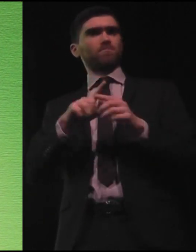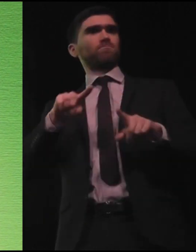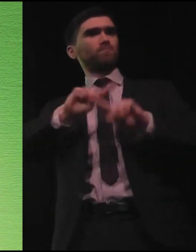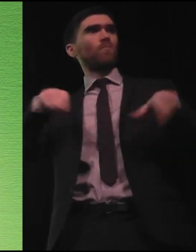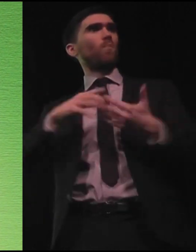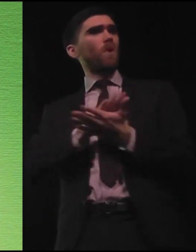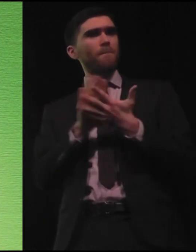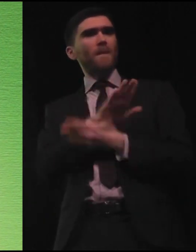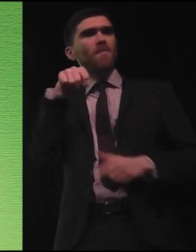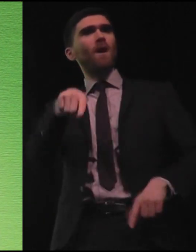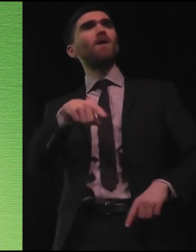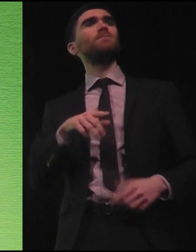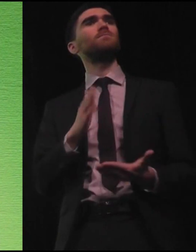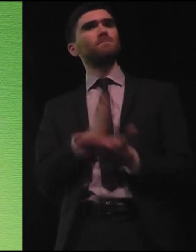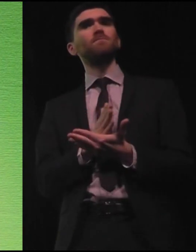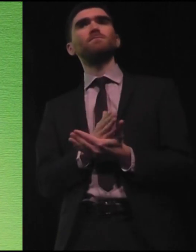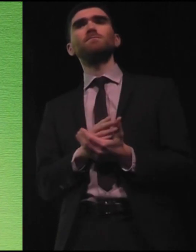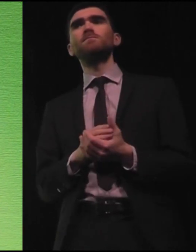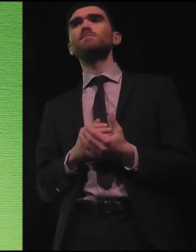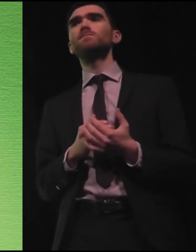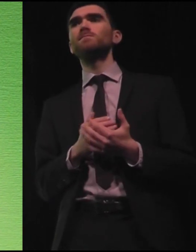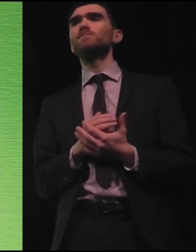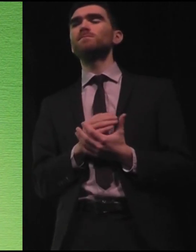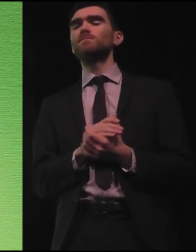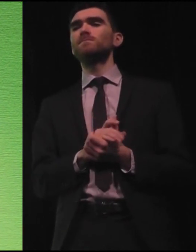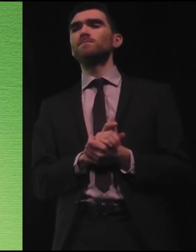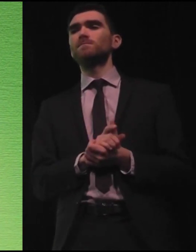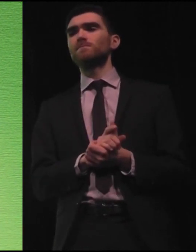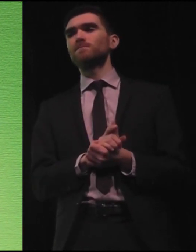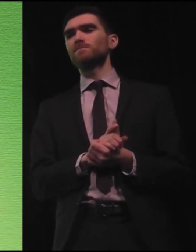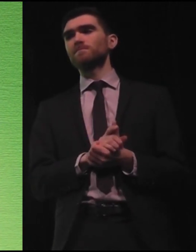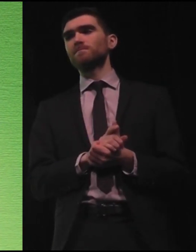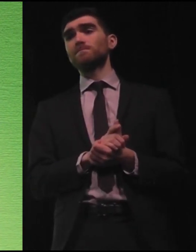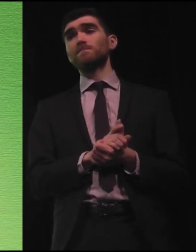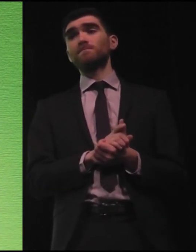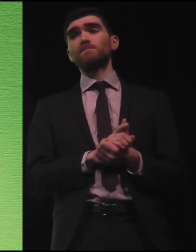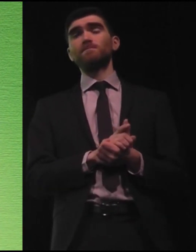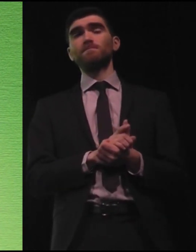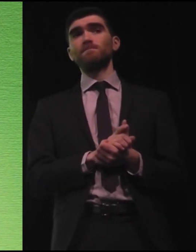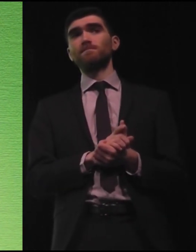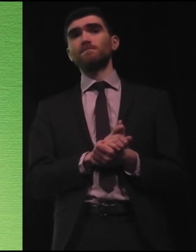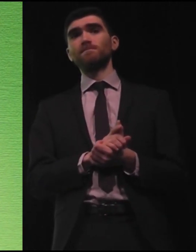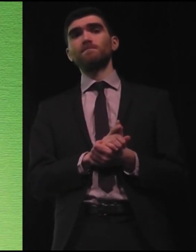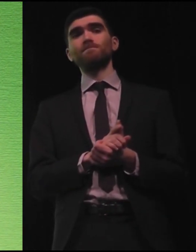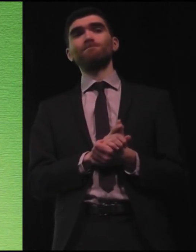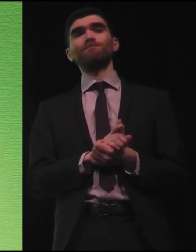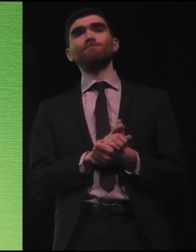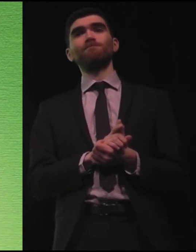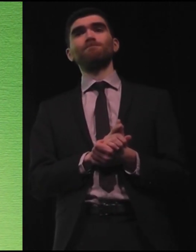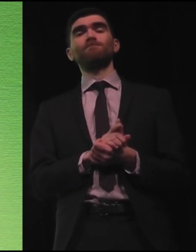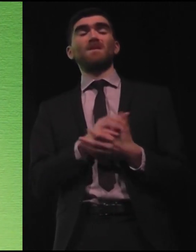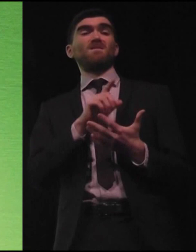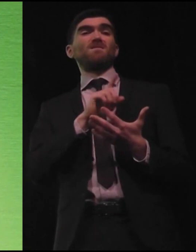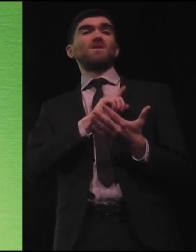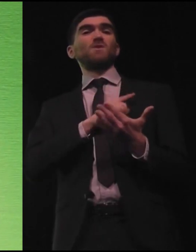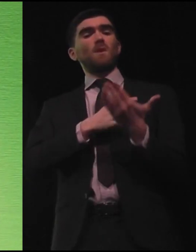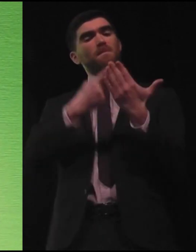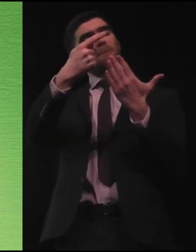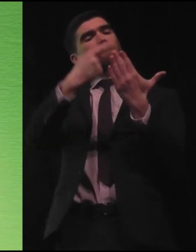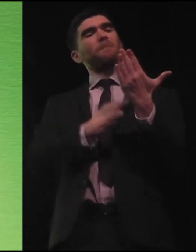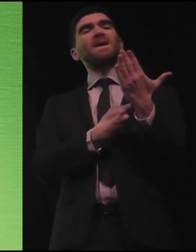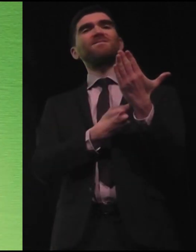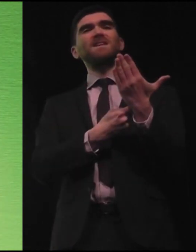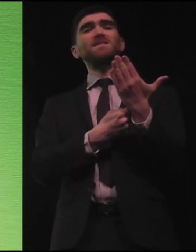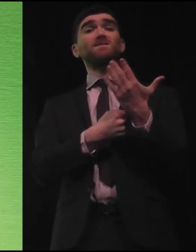And that's why our manifesto will be honest about the fact that we want the richest in society to contribute more. We're not